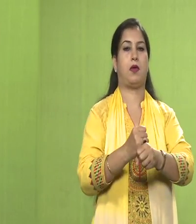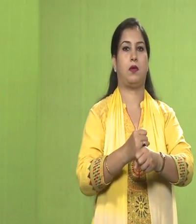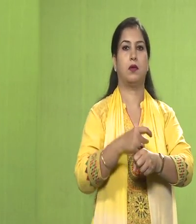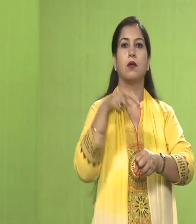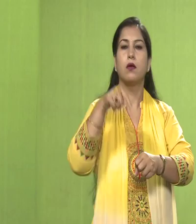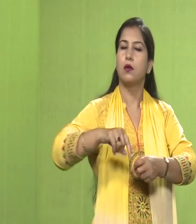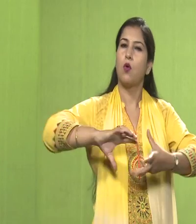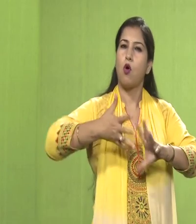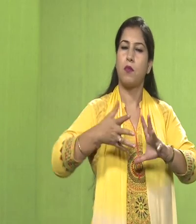journey easy.